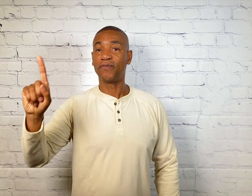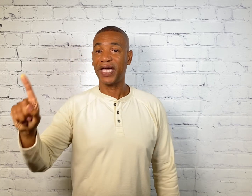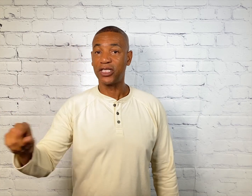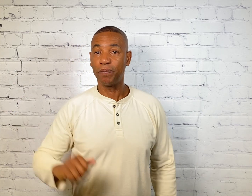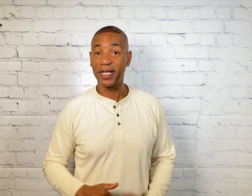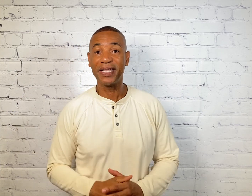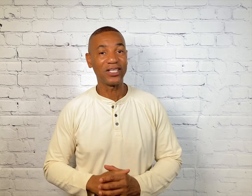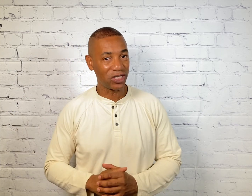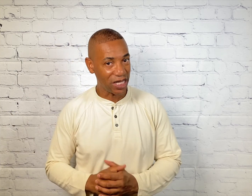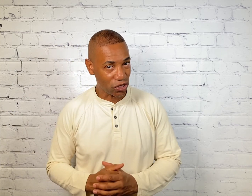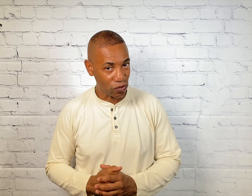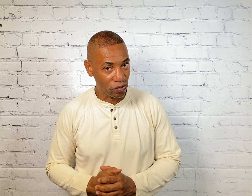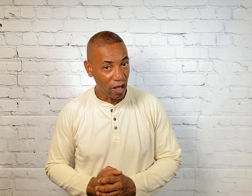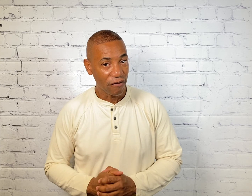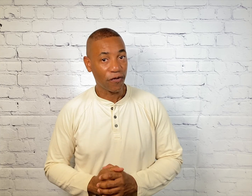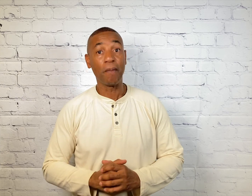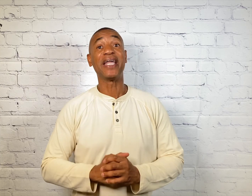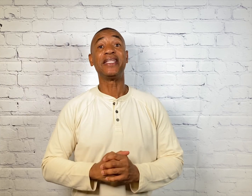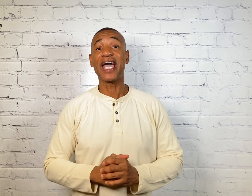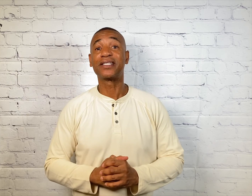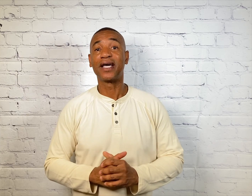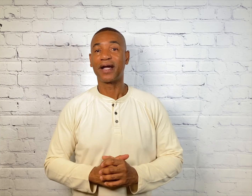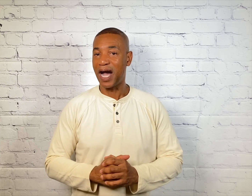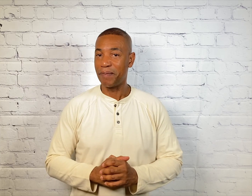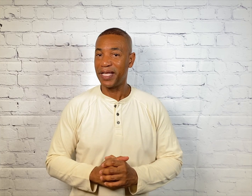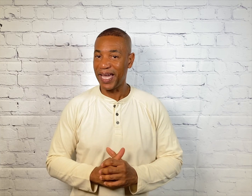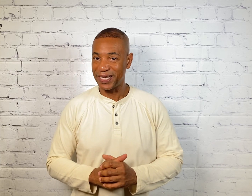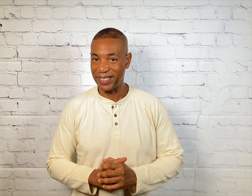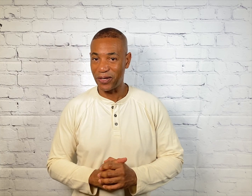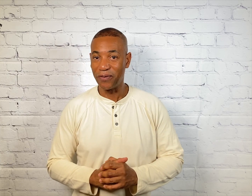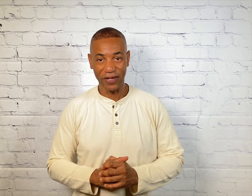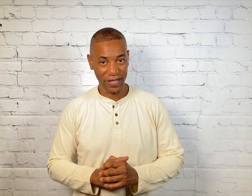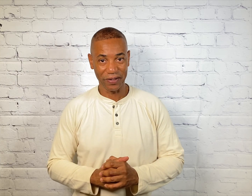notification button and stay tuned for my next common ASL video.